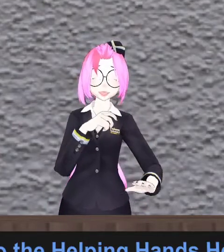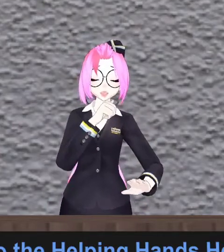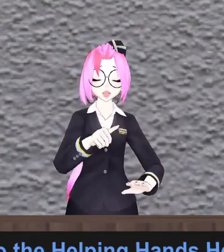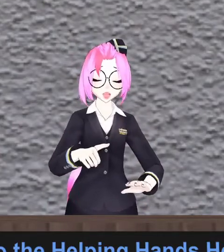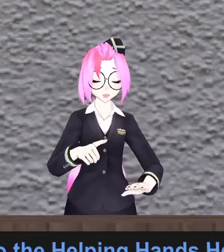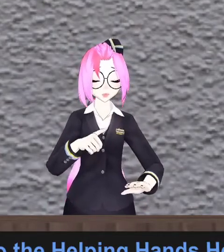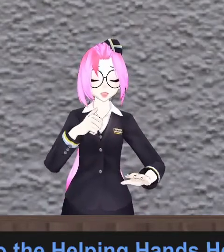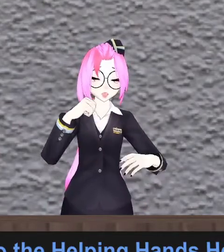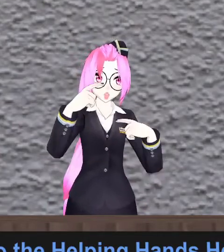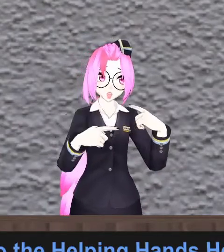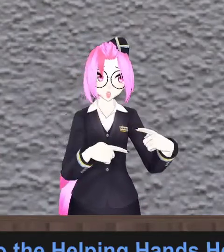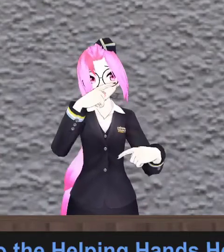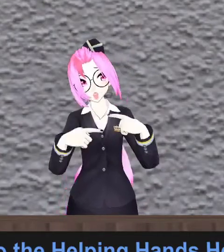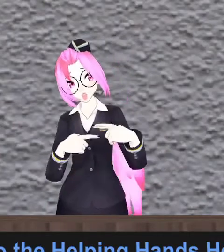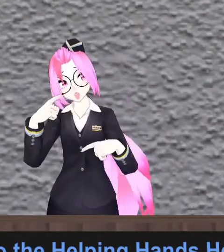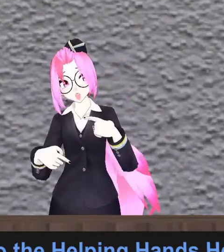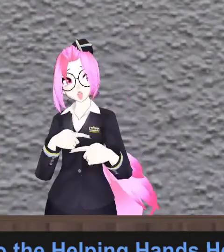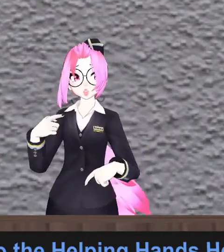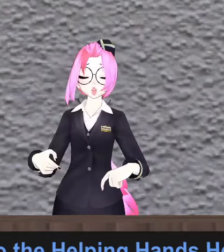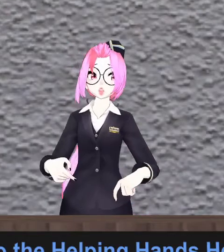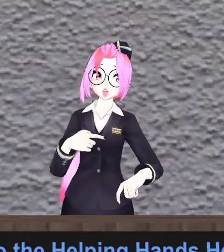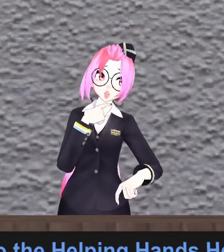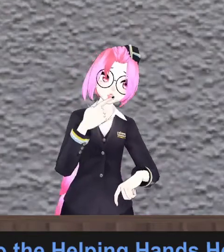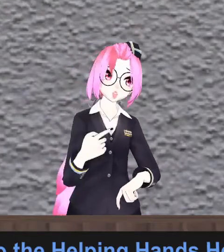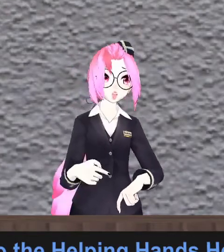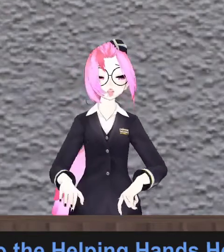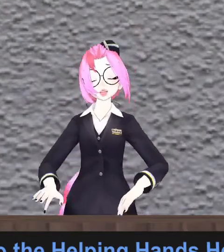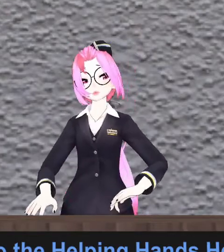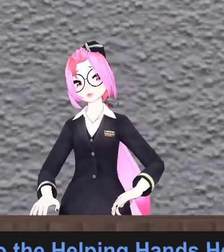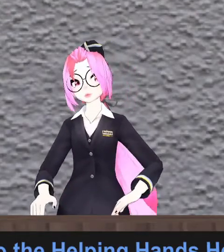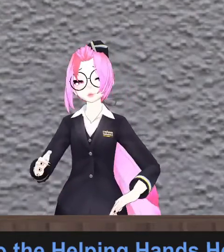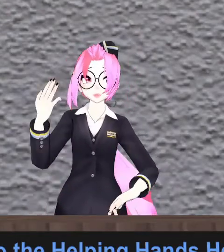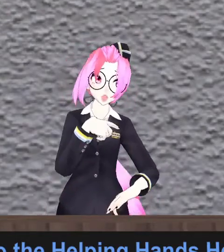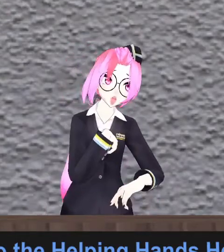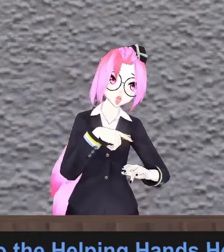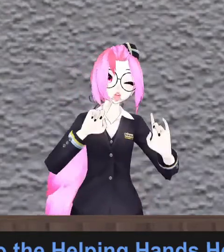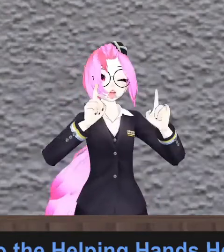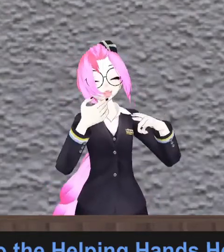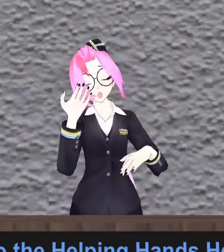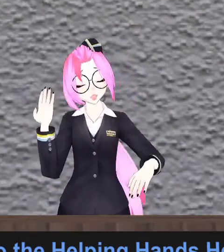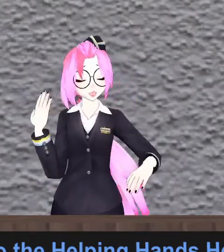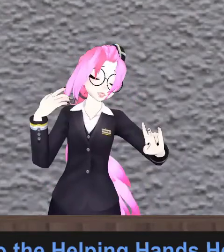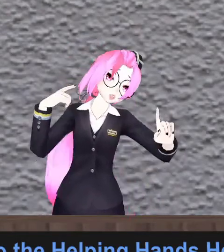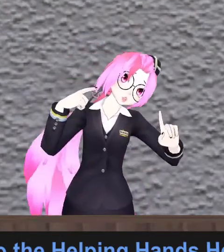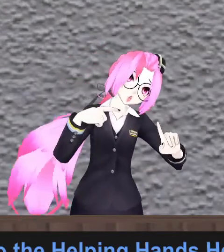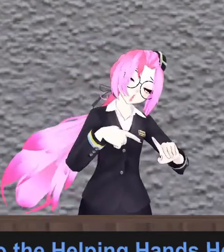you're not using every single science. So I'm not going to be saying like, I went